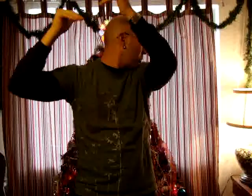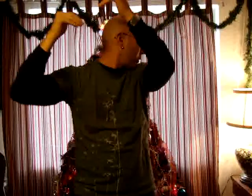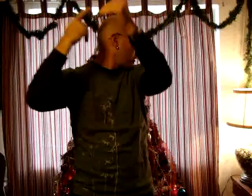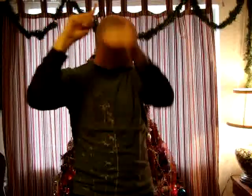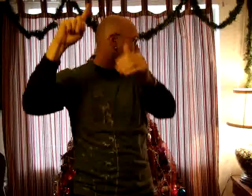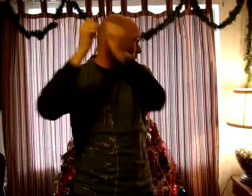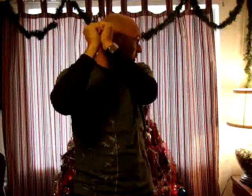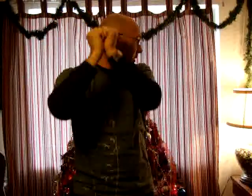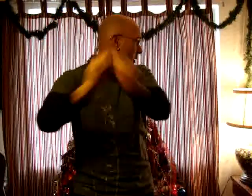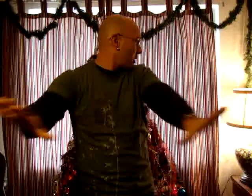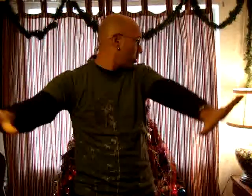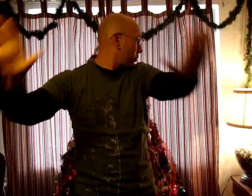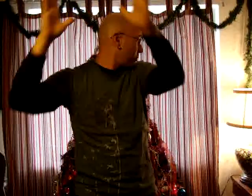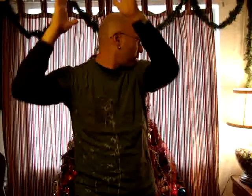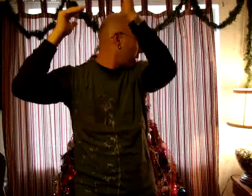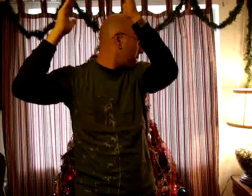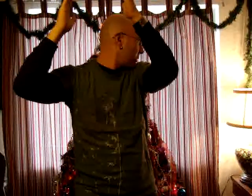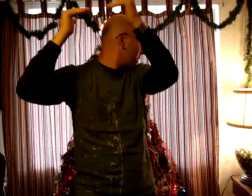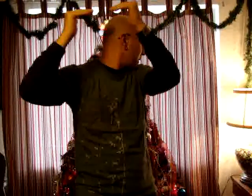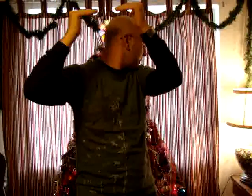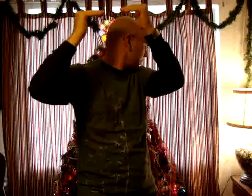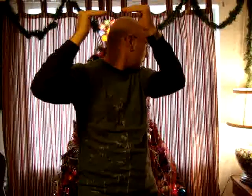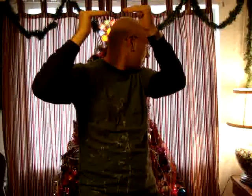Hope for the hopeless